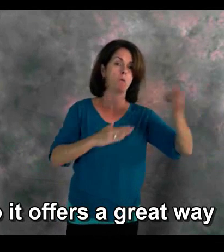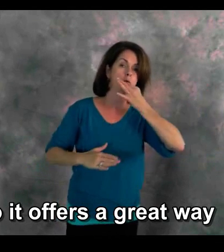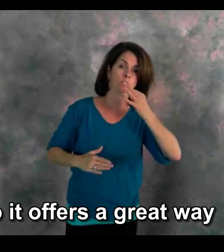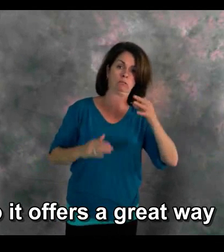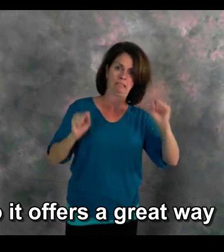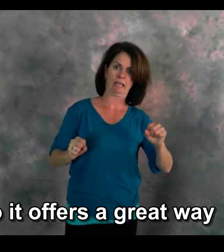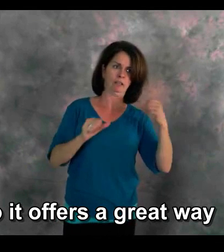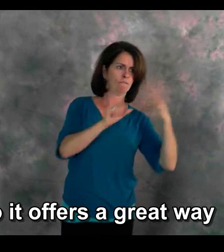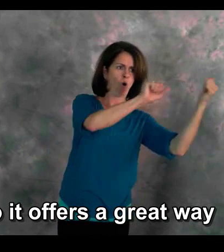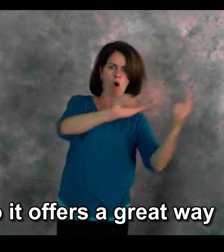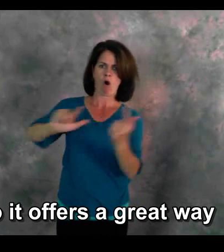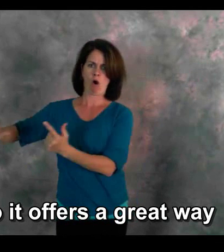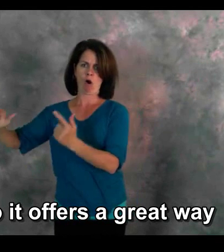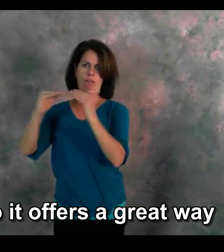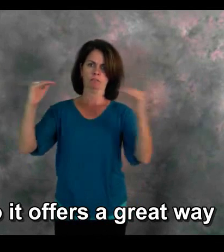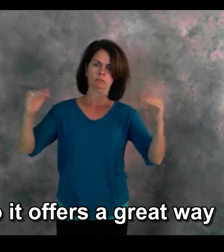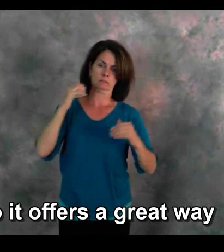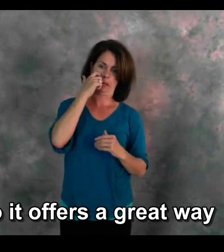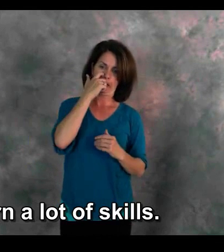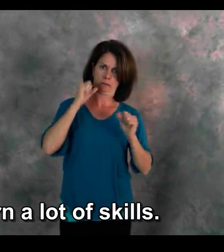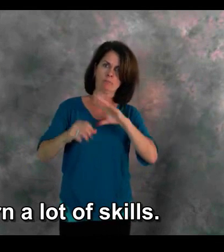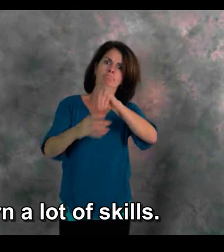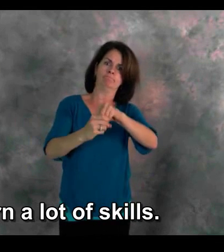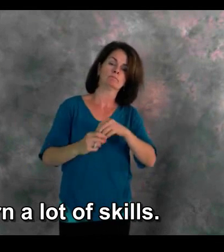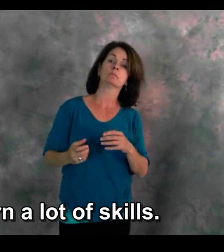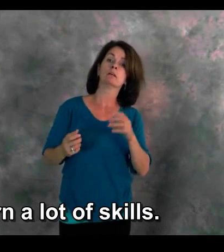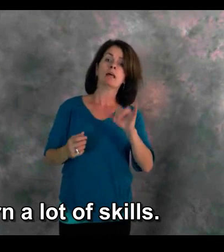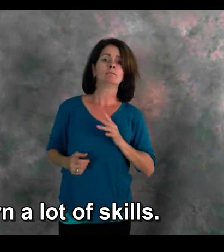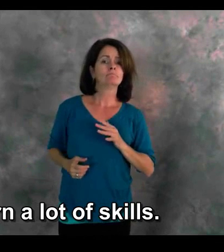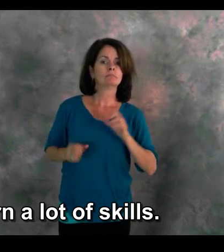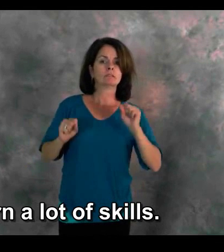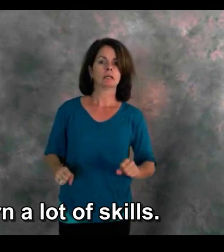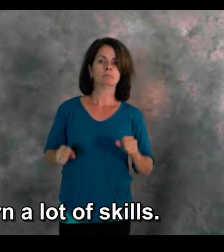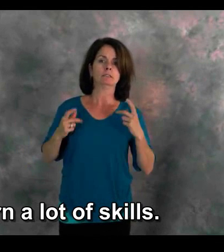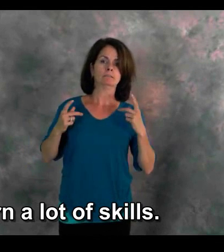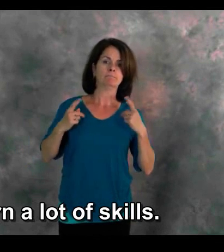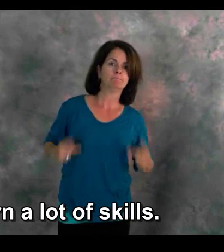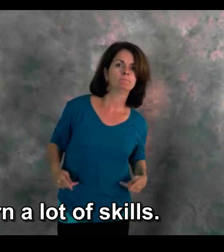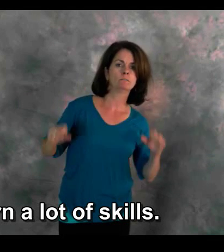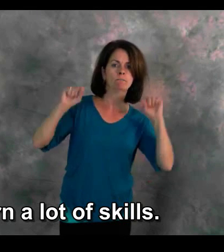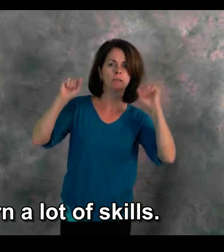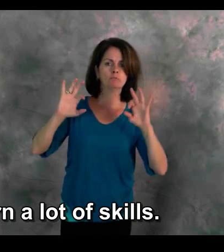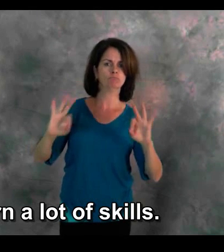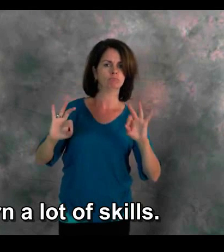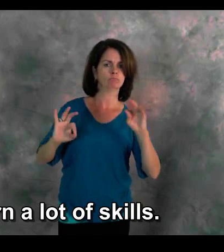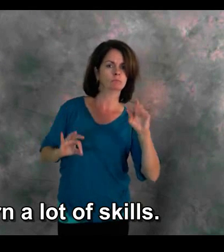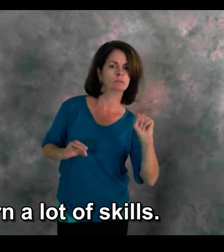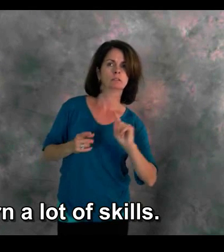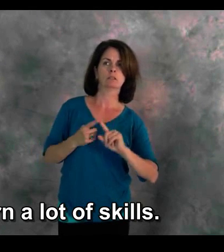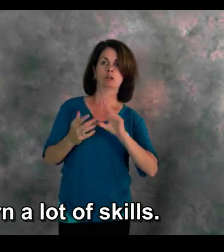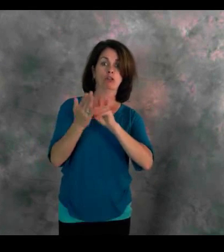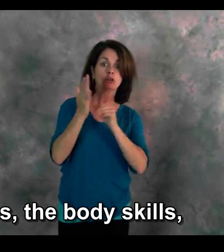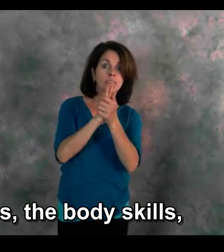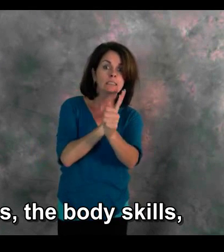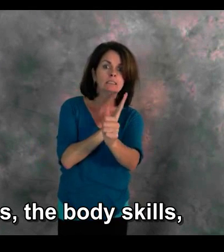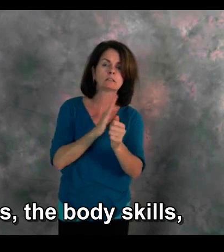athletes. So it offers a great way to be fit, be active, learn a lot of